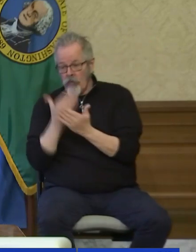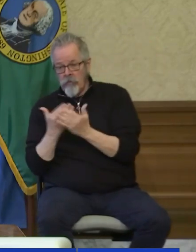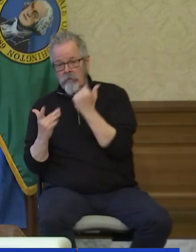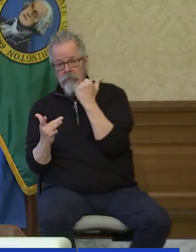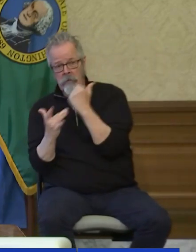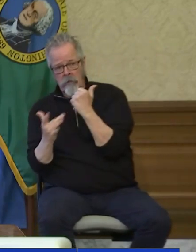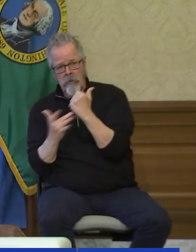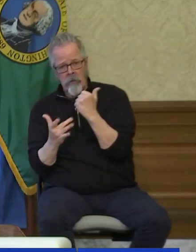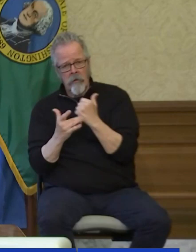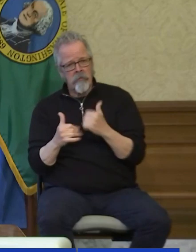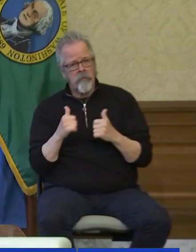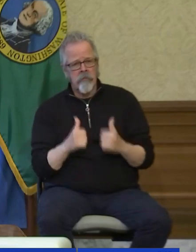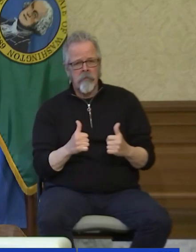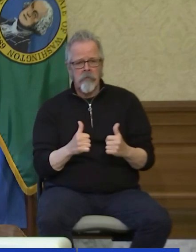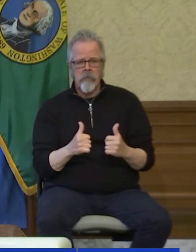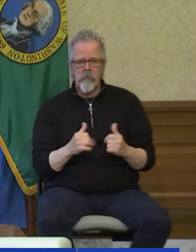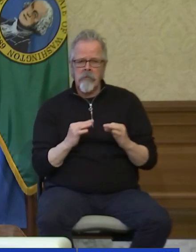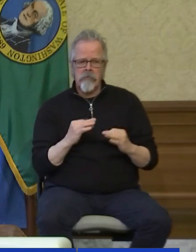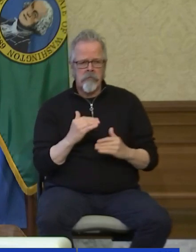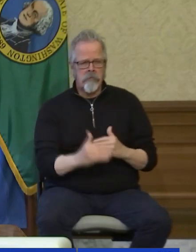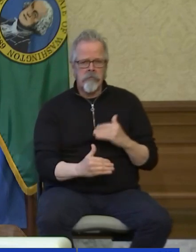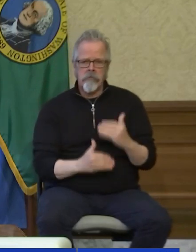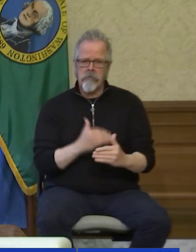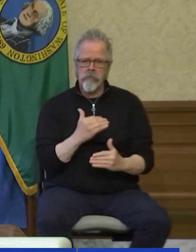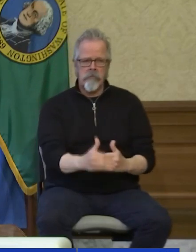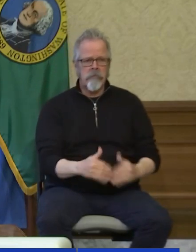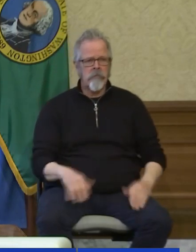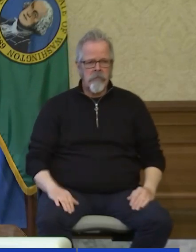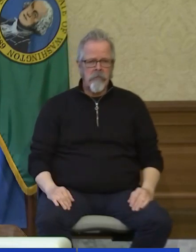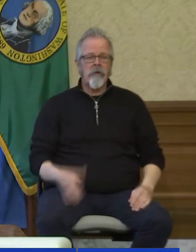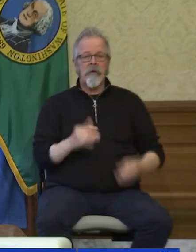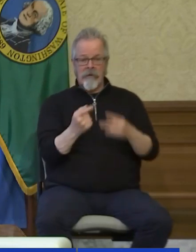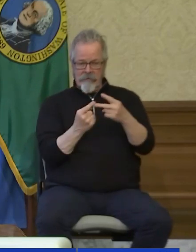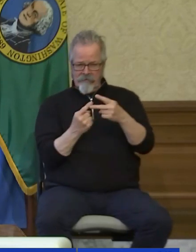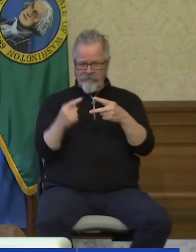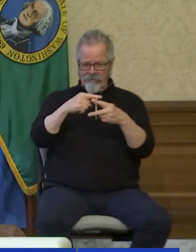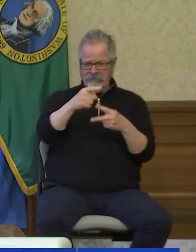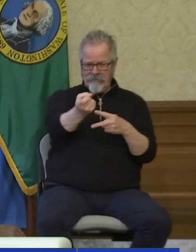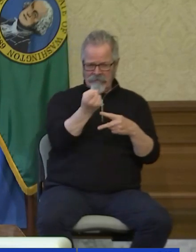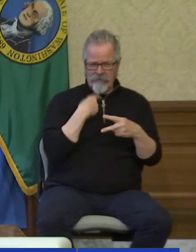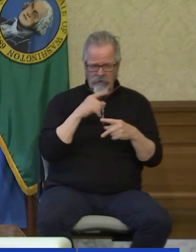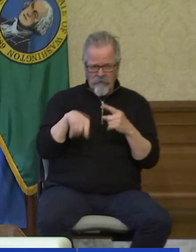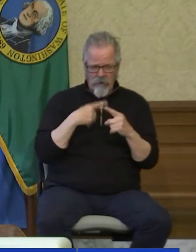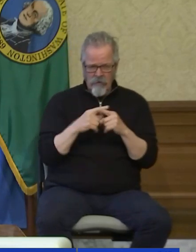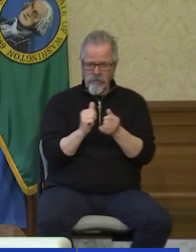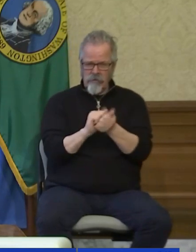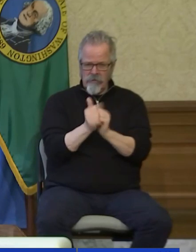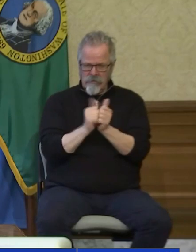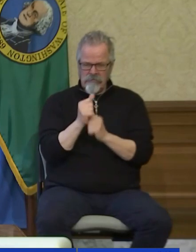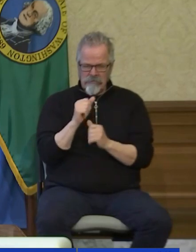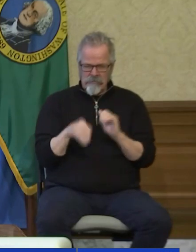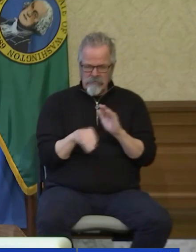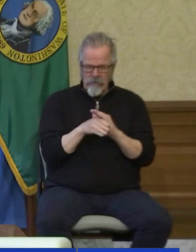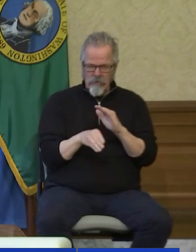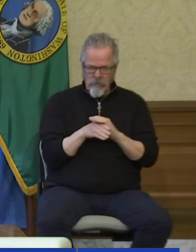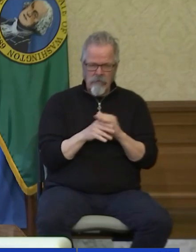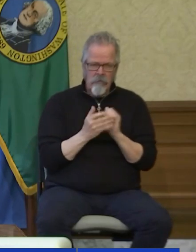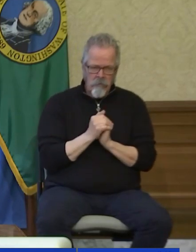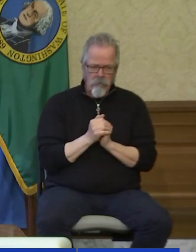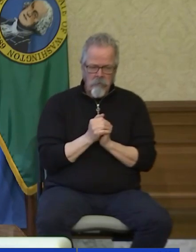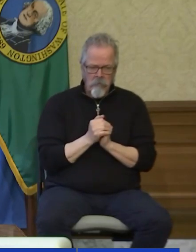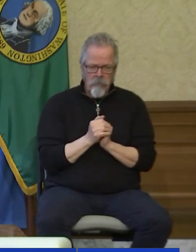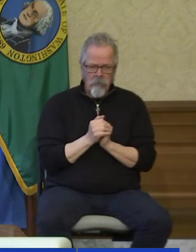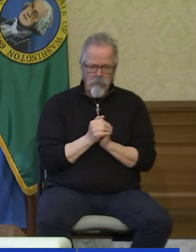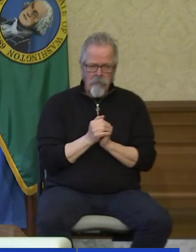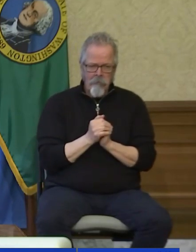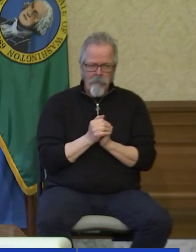we essentially allow outdoor gatherings of over 5, so that it could include training facilities. And